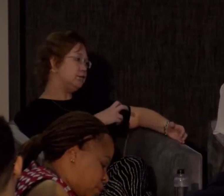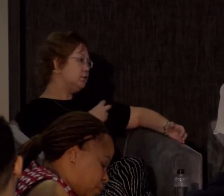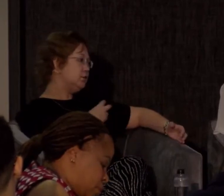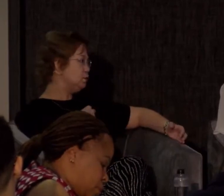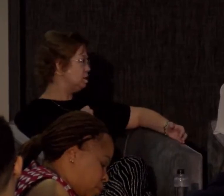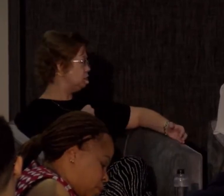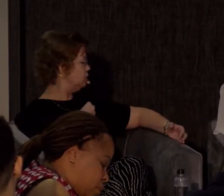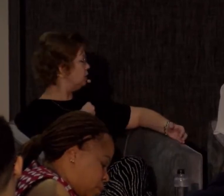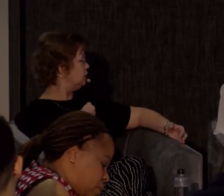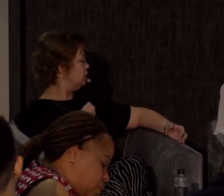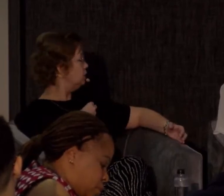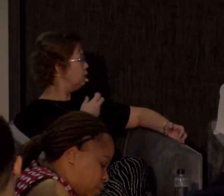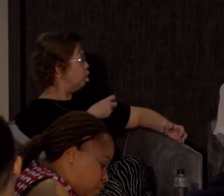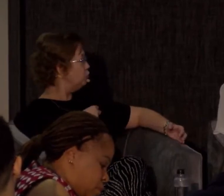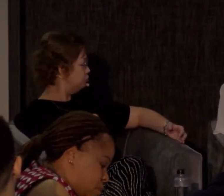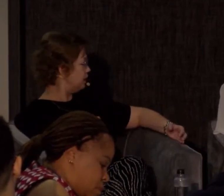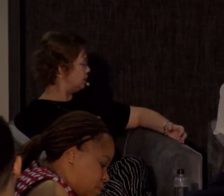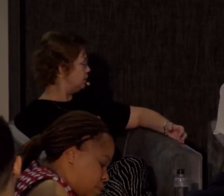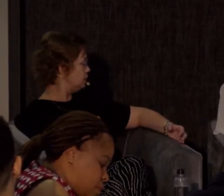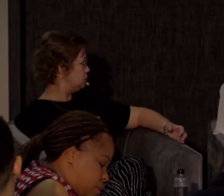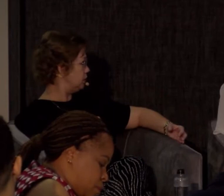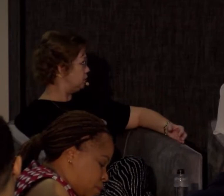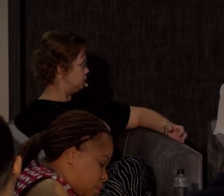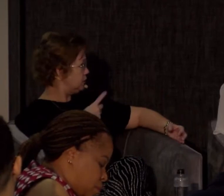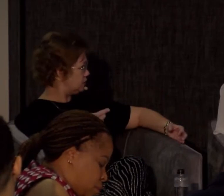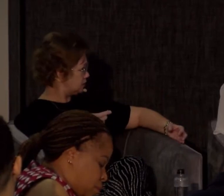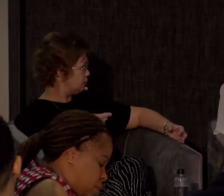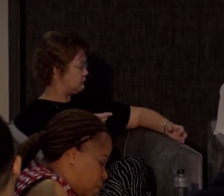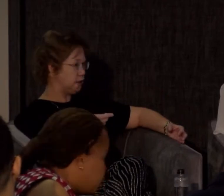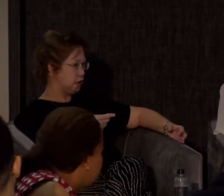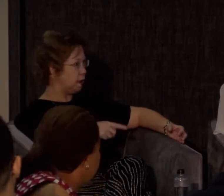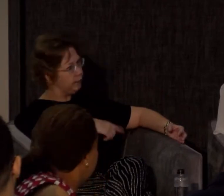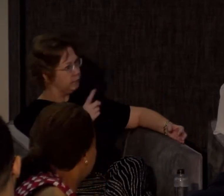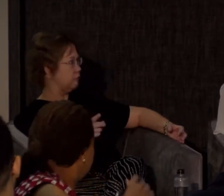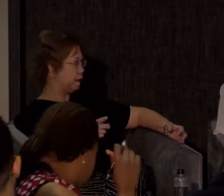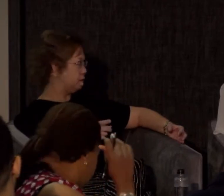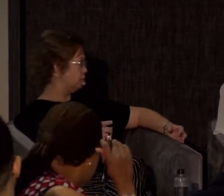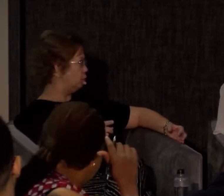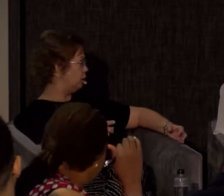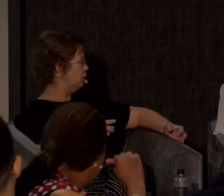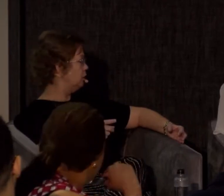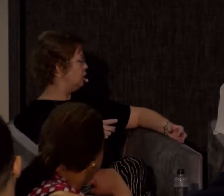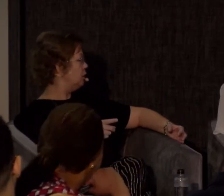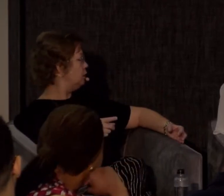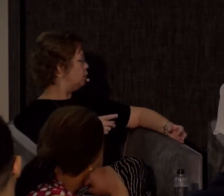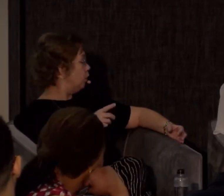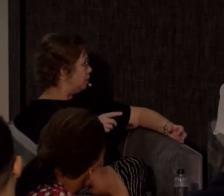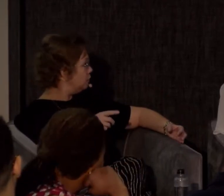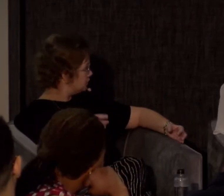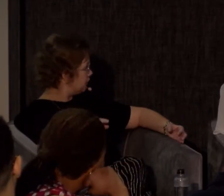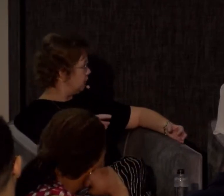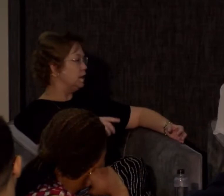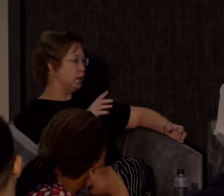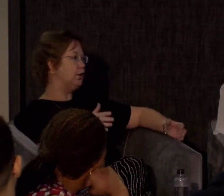And I think the key message for me is, if we all do that, let's try and do it in the same direction, get the frog out of the well,